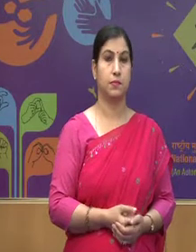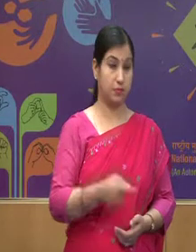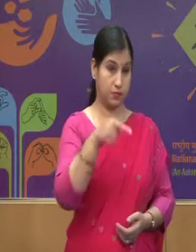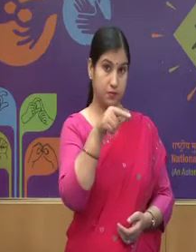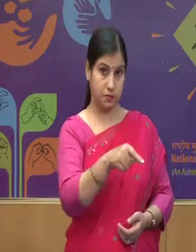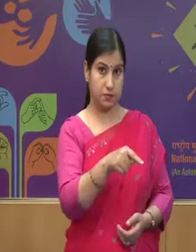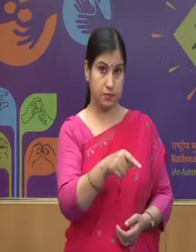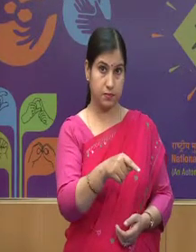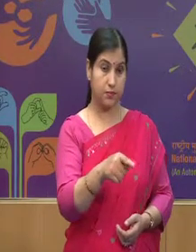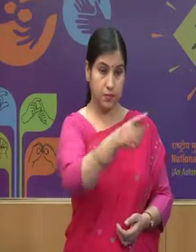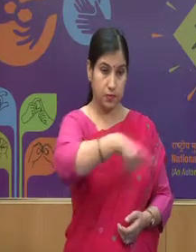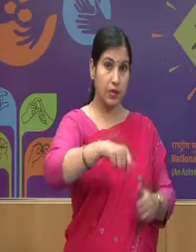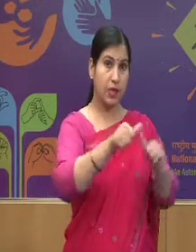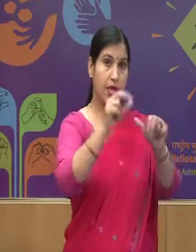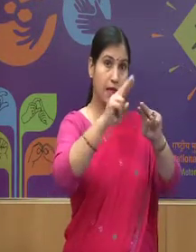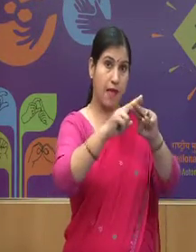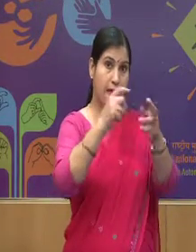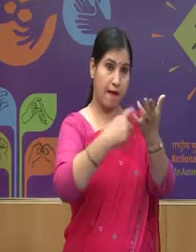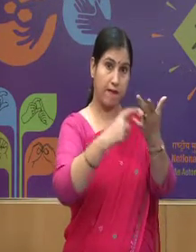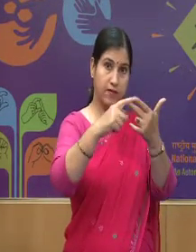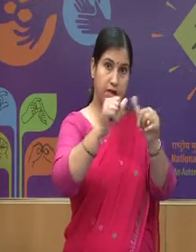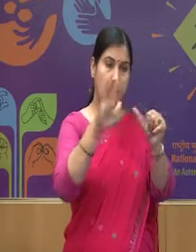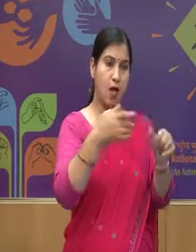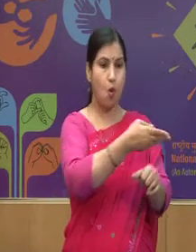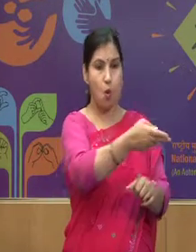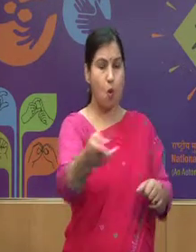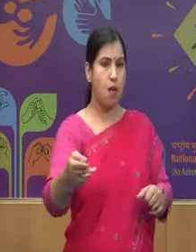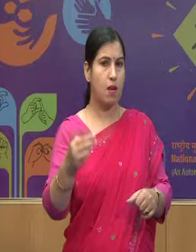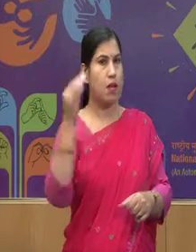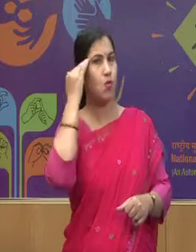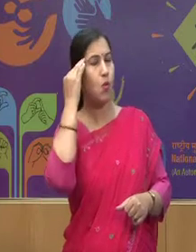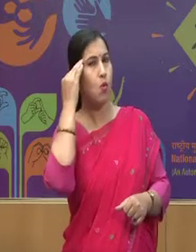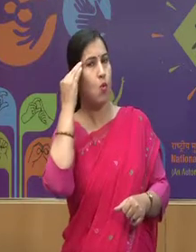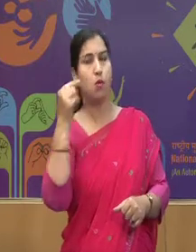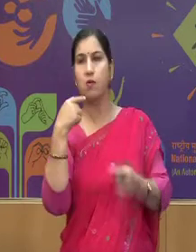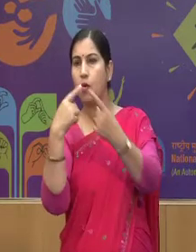Therefore, Africa came to be known as the Dark Continent.